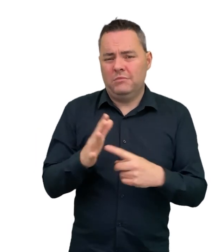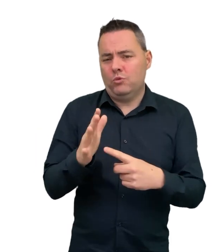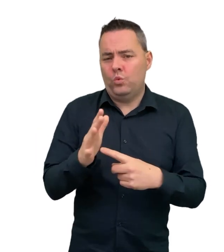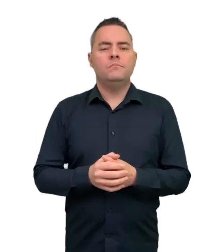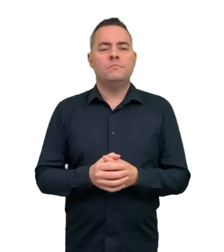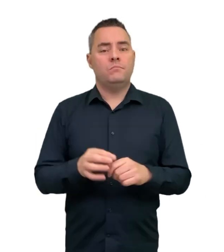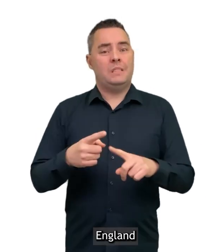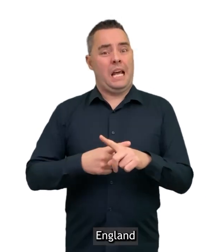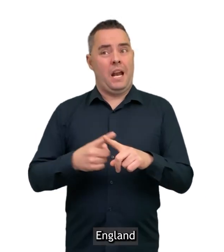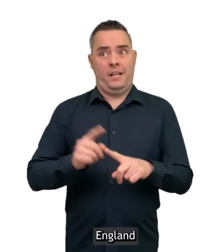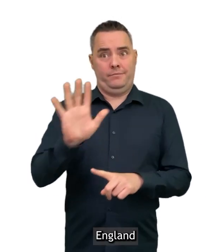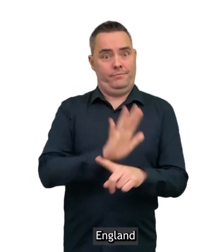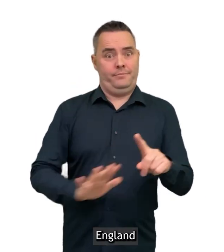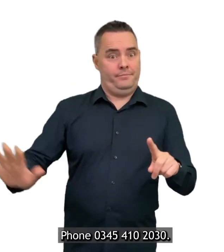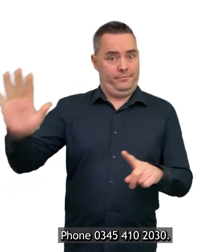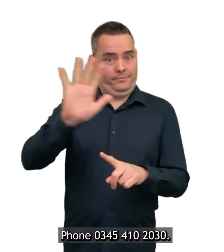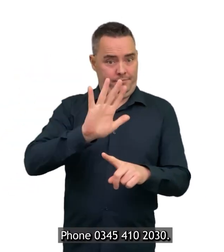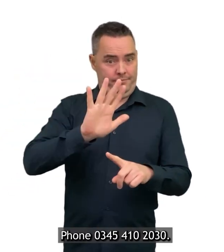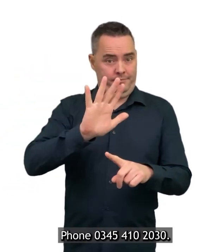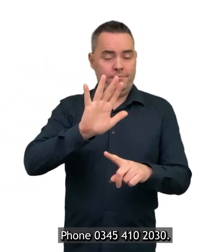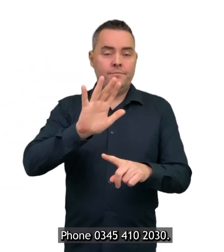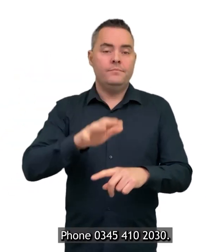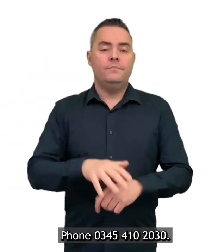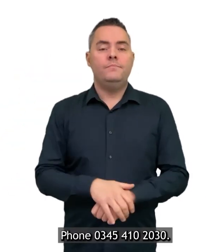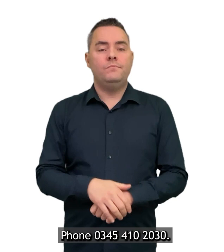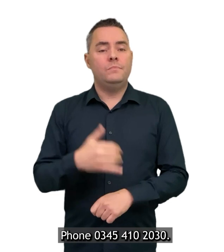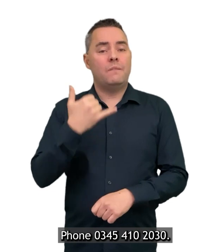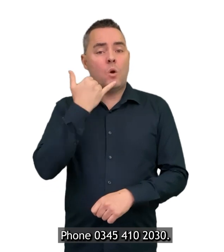us. England, phone 0345